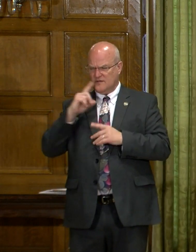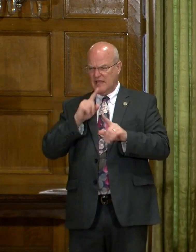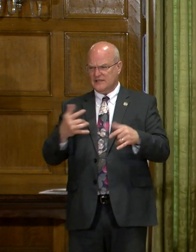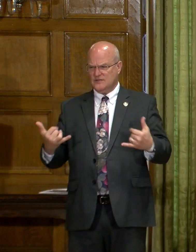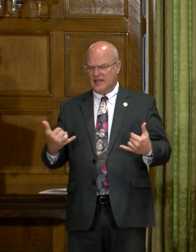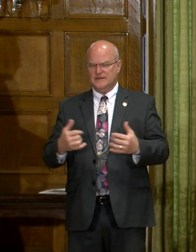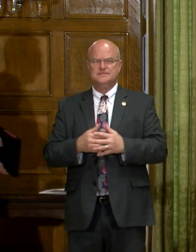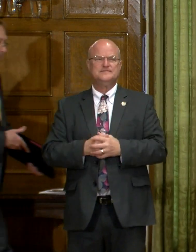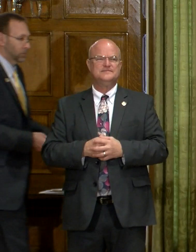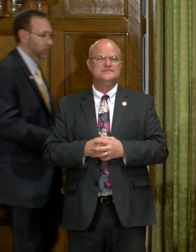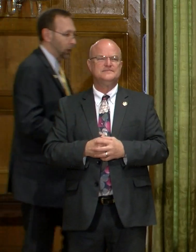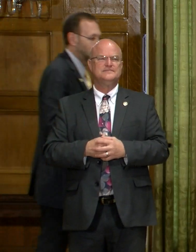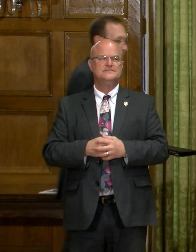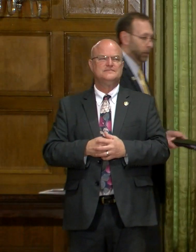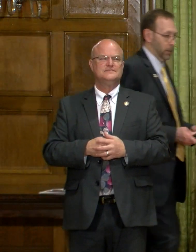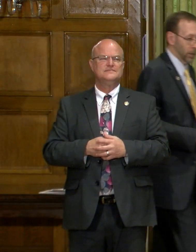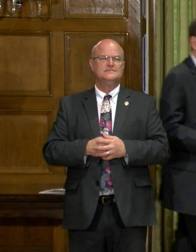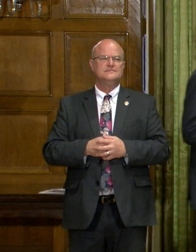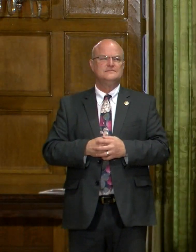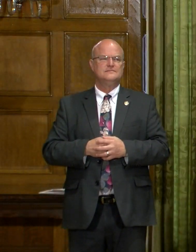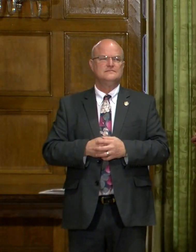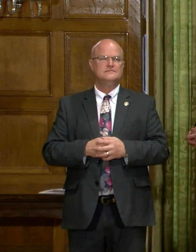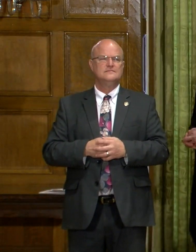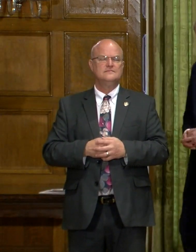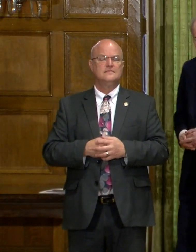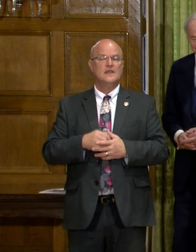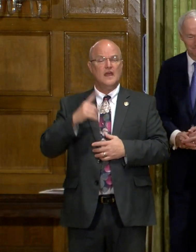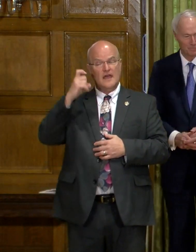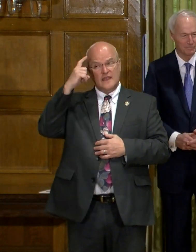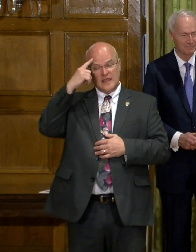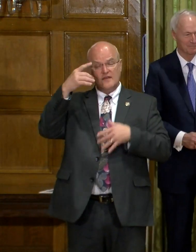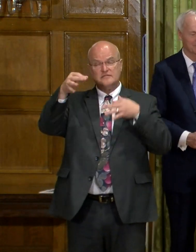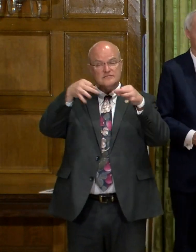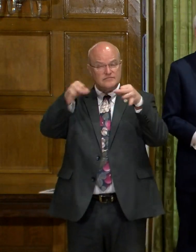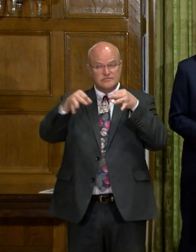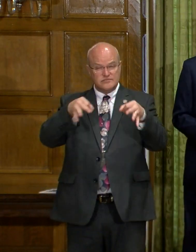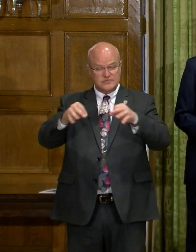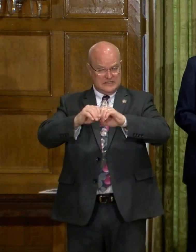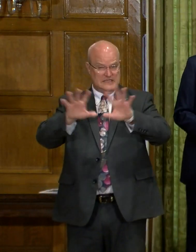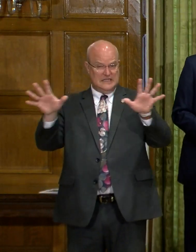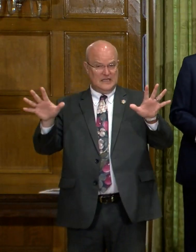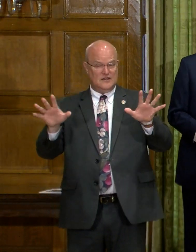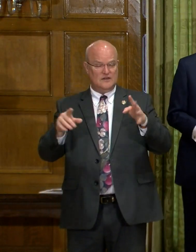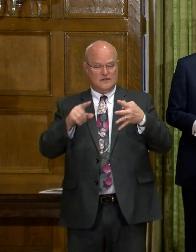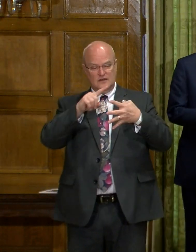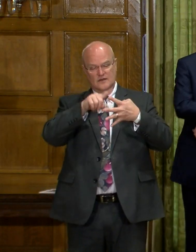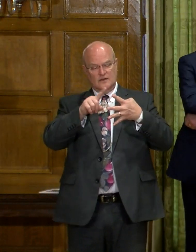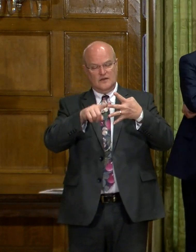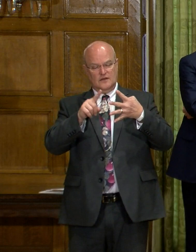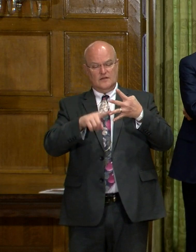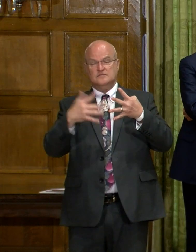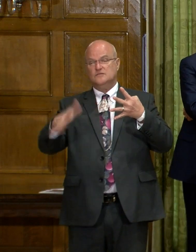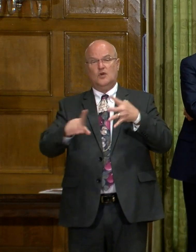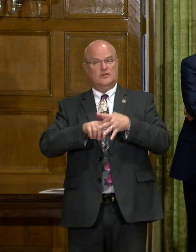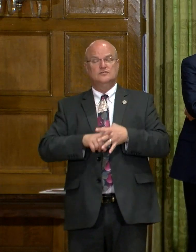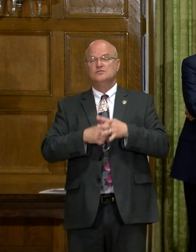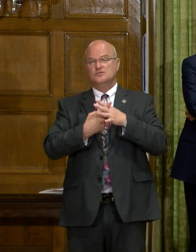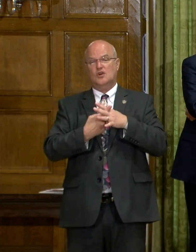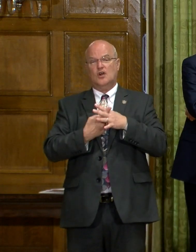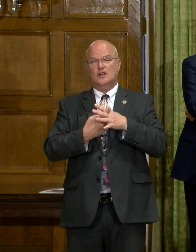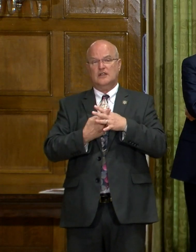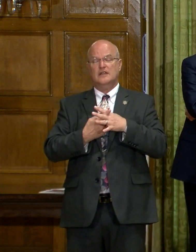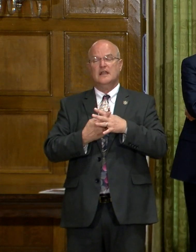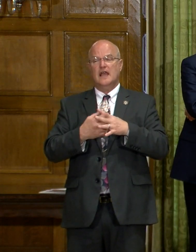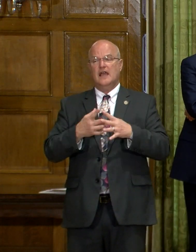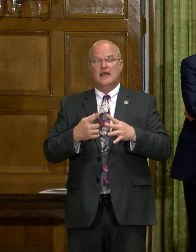to answer. Dr. Smith. Yeah, the governor's outlined it very well. The first 3 have already started, and